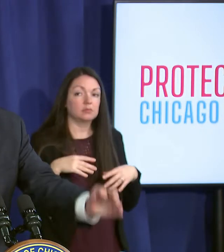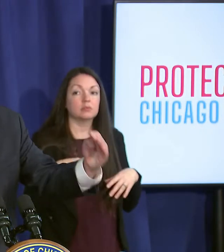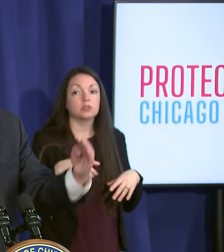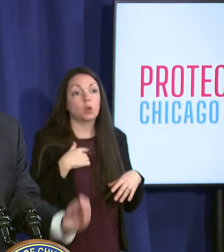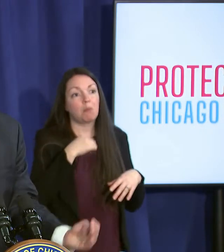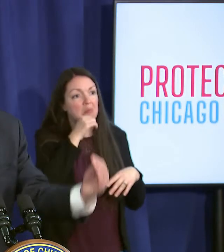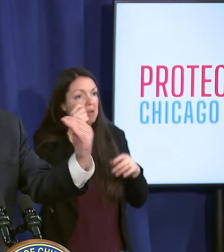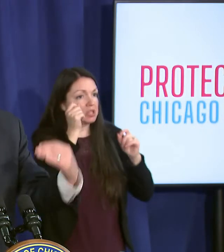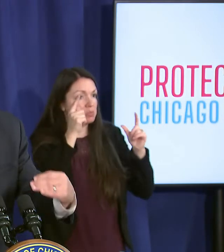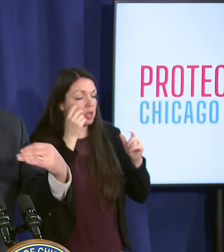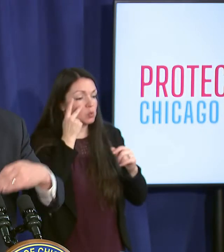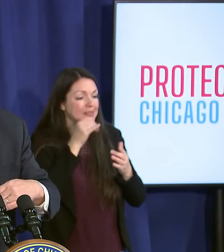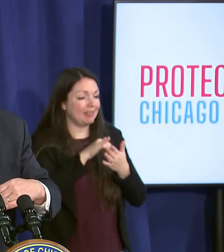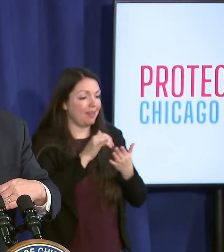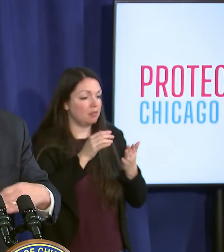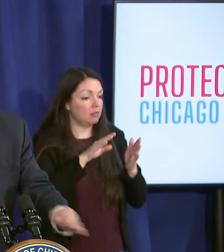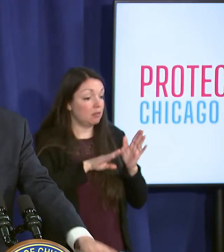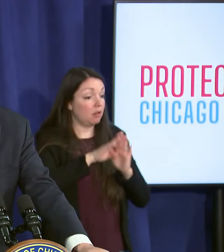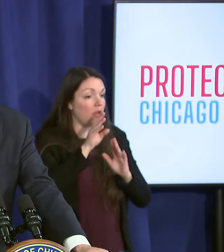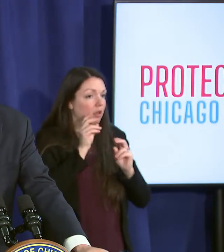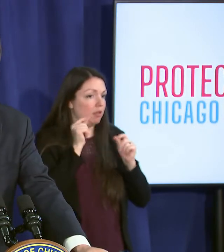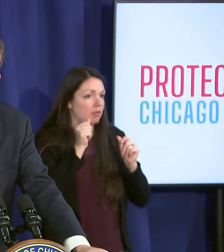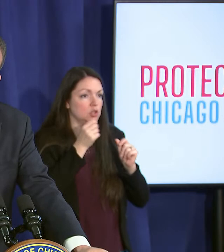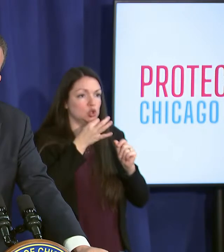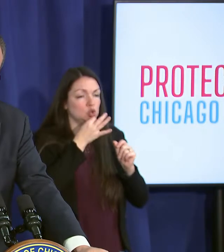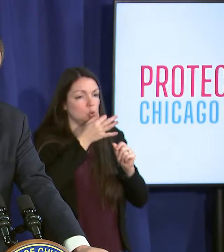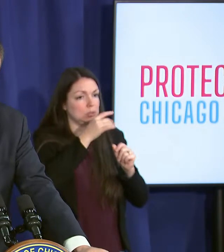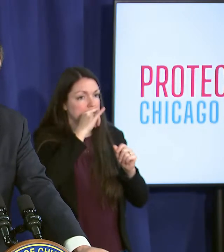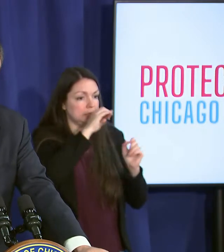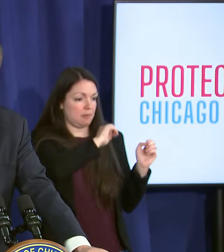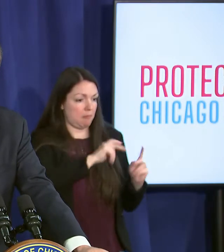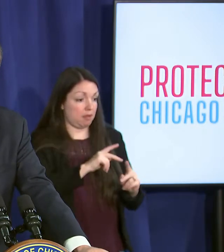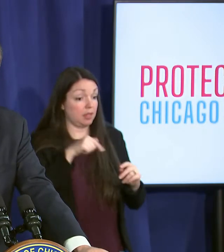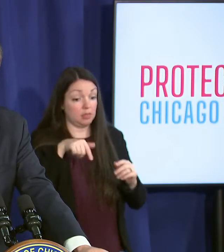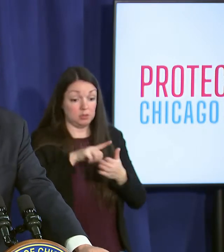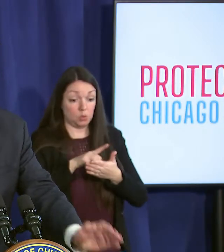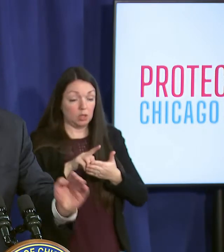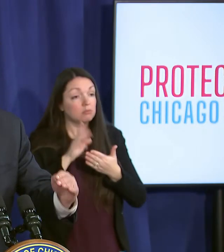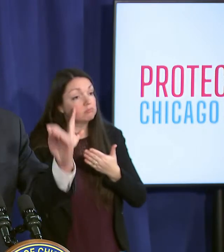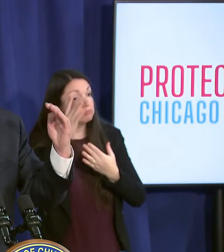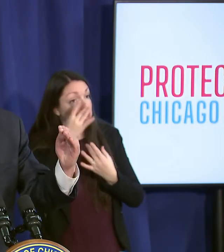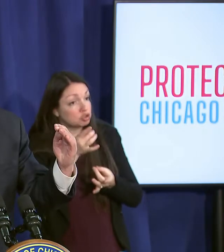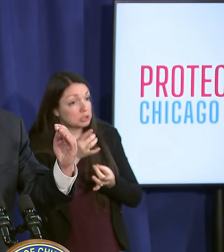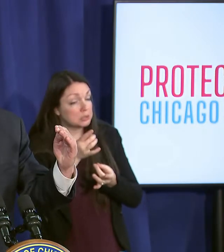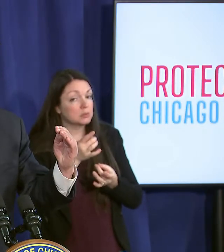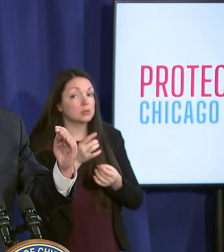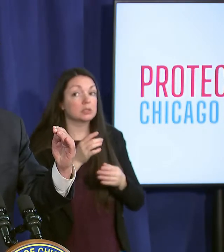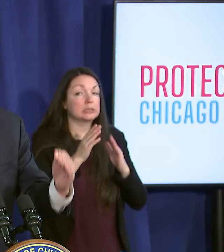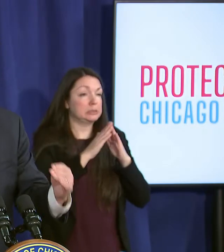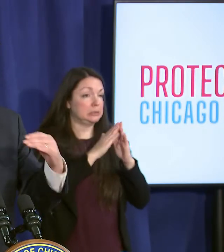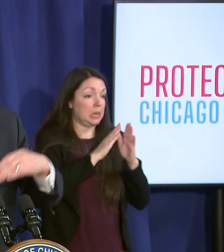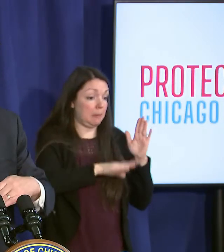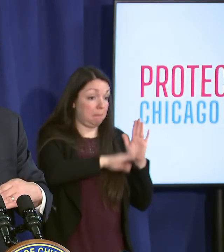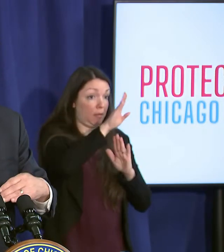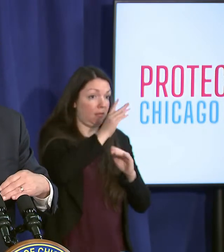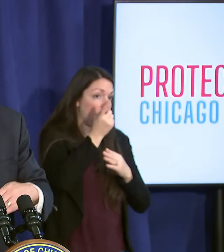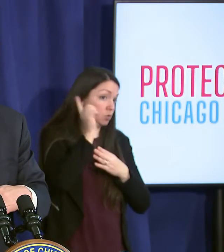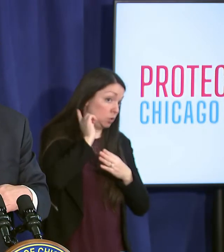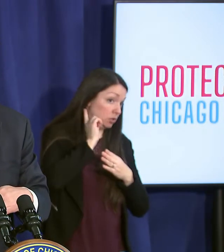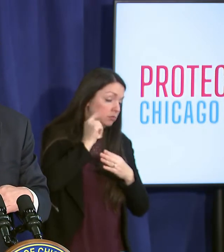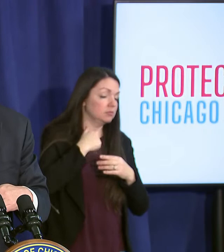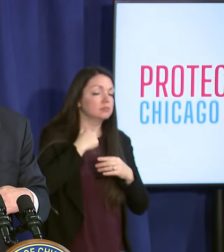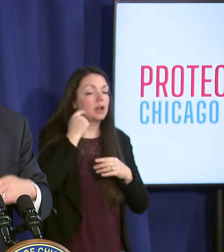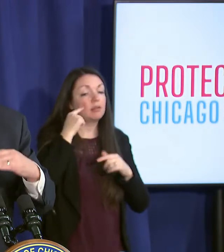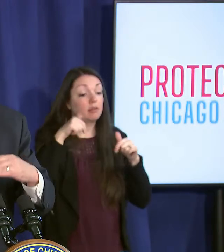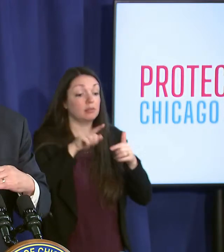we saw those surges immediately. I think this week will be interesting because remember the city peaked last week. I think as we look